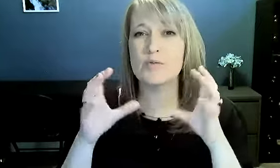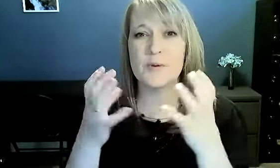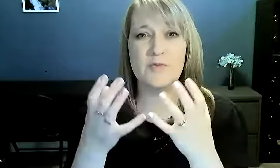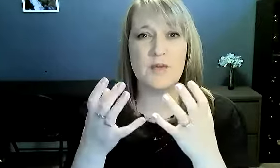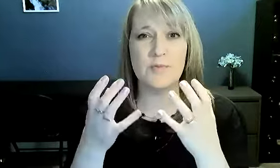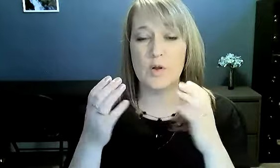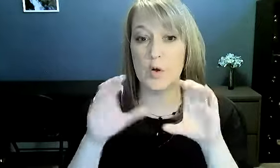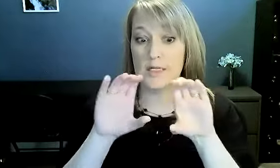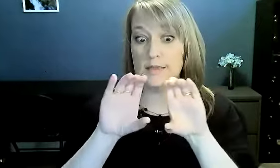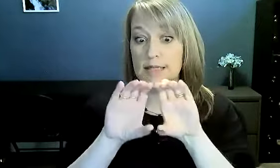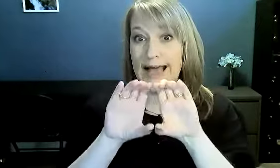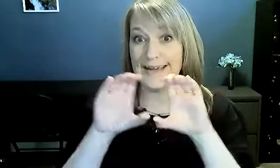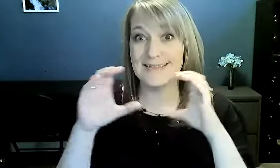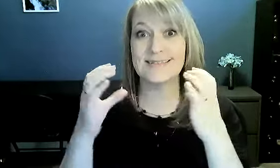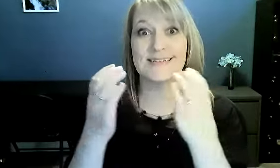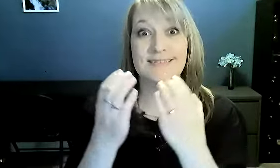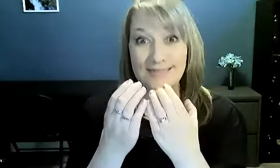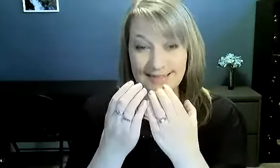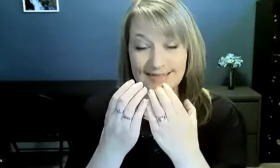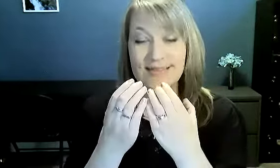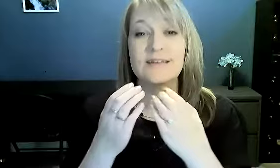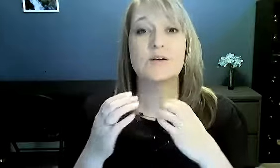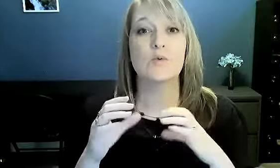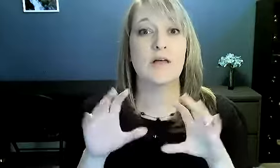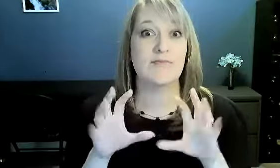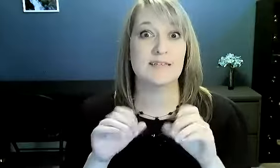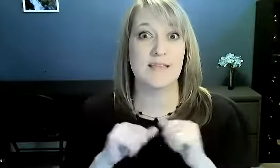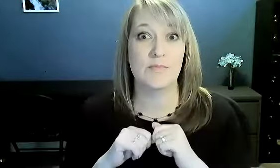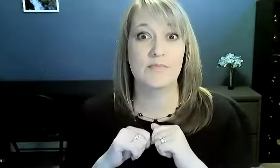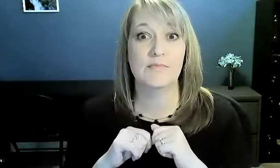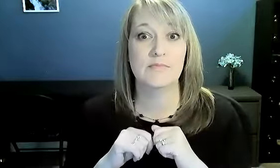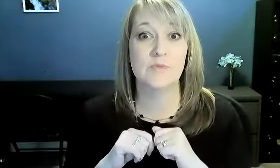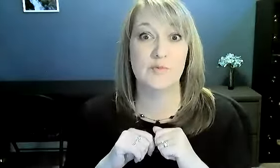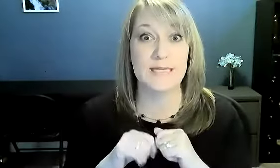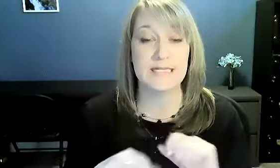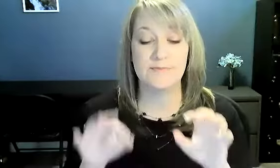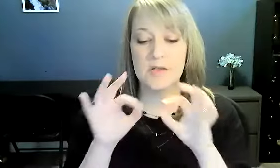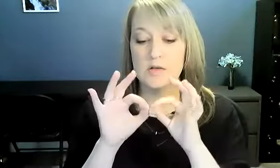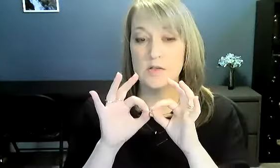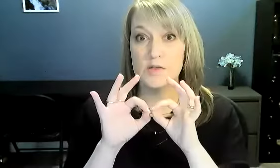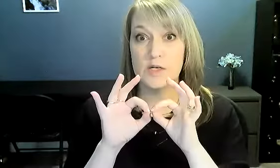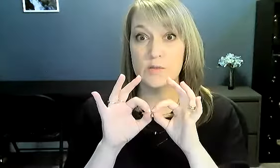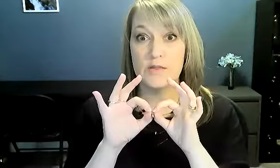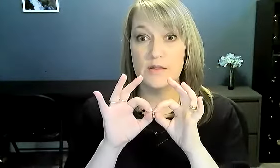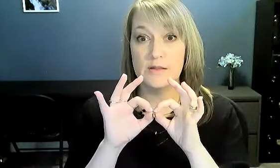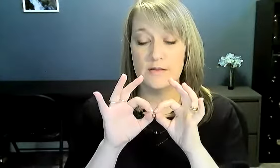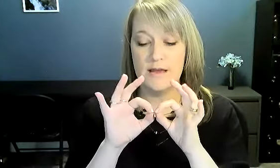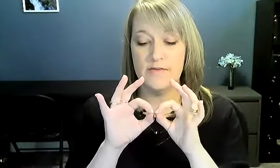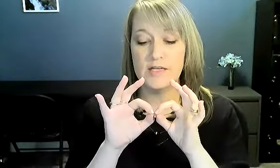of people or class will have the same movement. So you start with the F hand